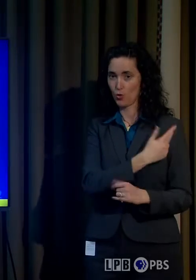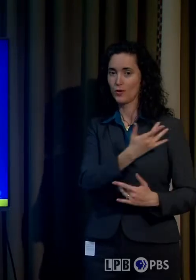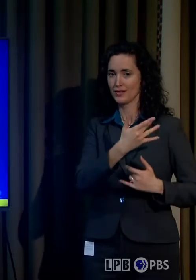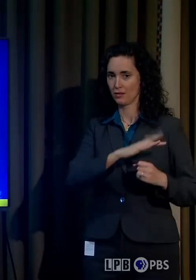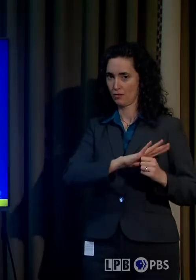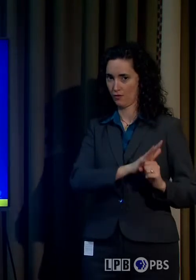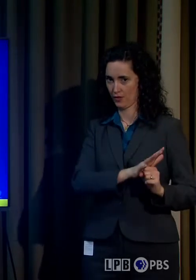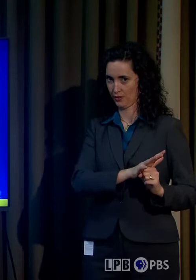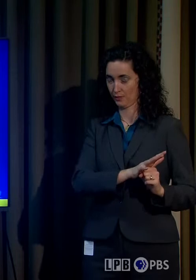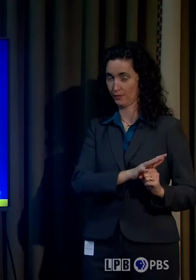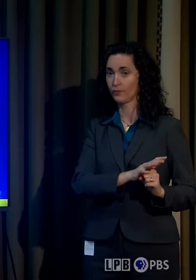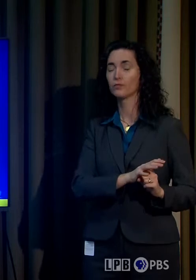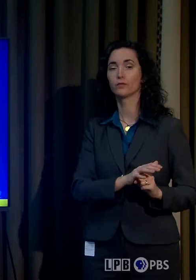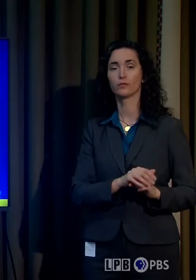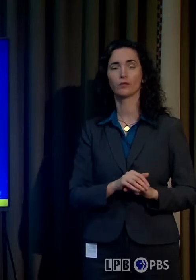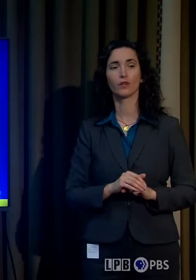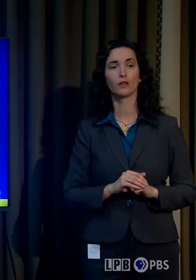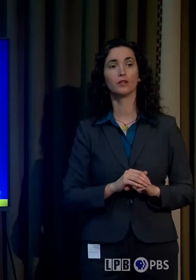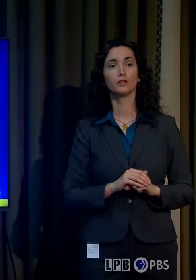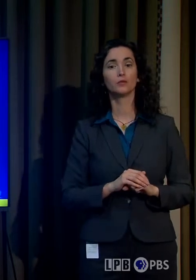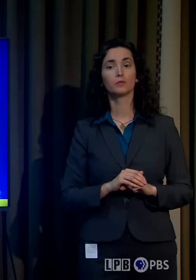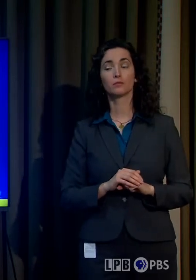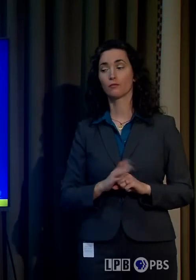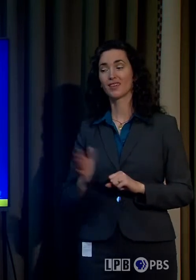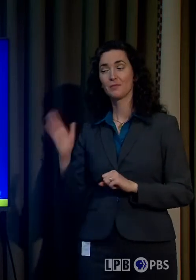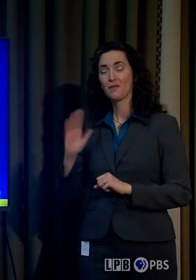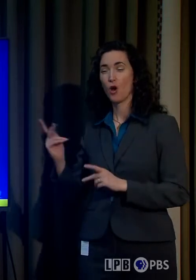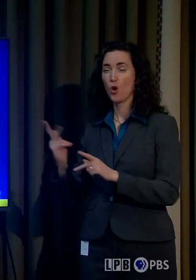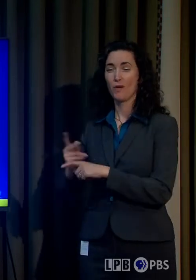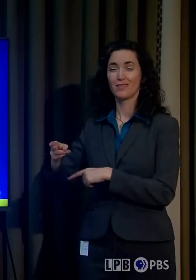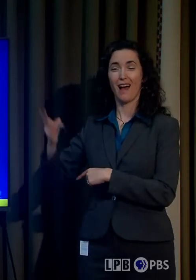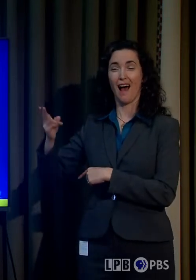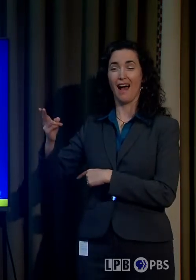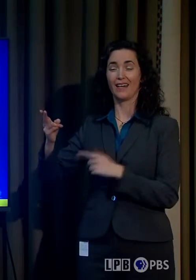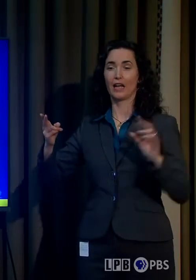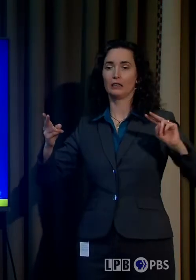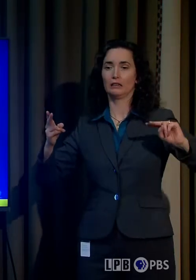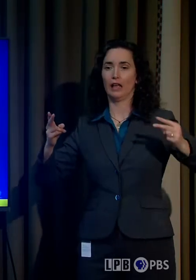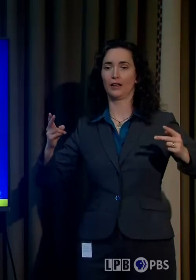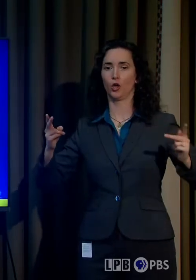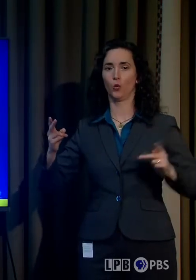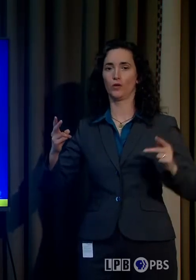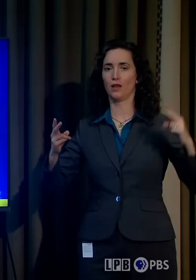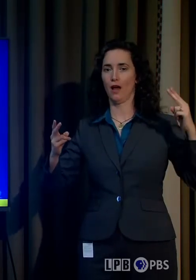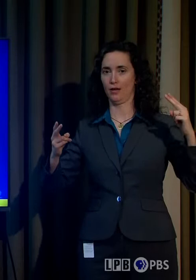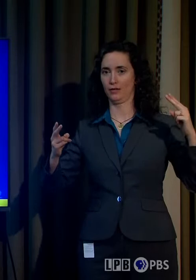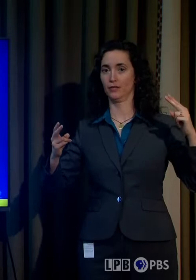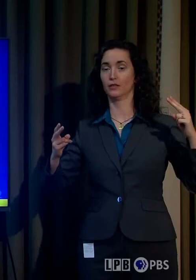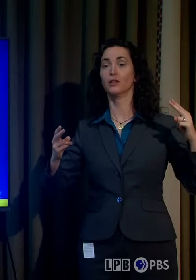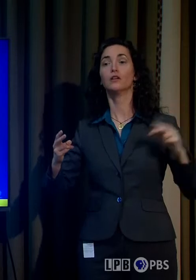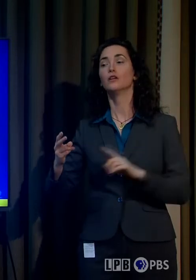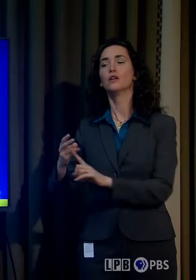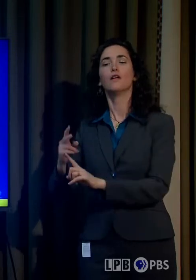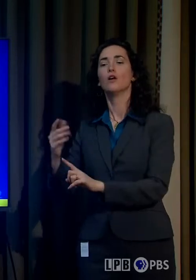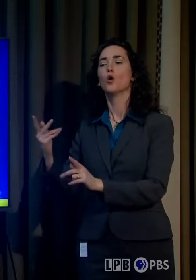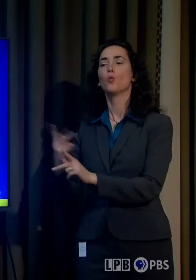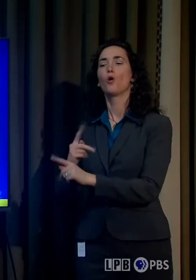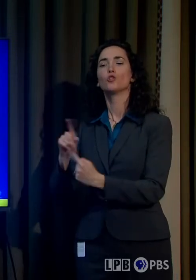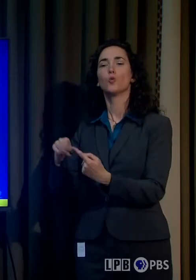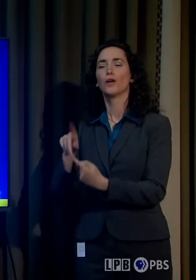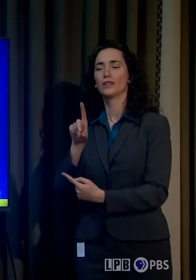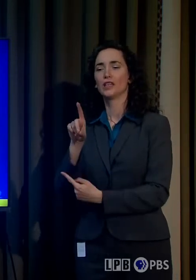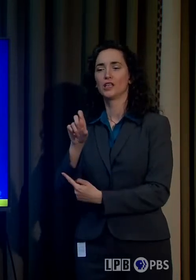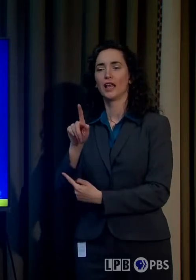is the second highest point we've ever had, second to the peak of our Delta surge a few months